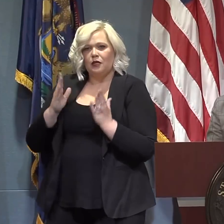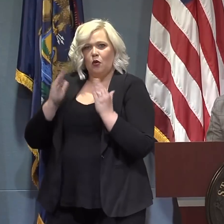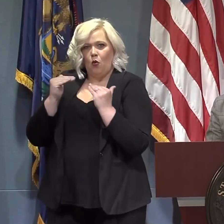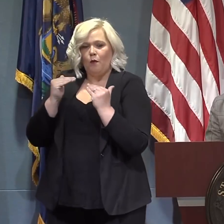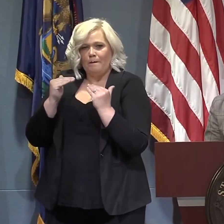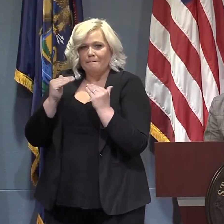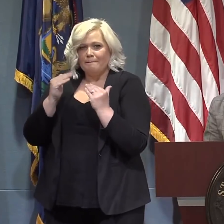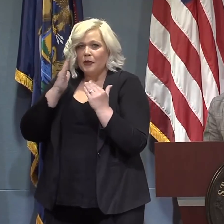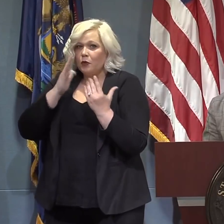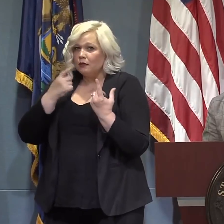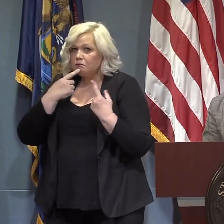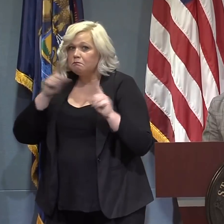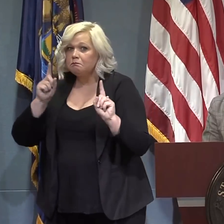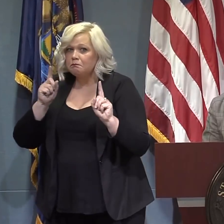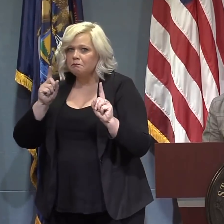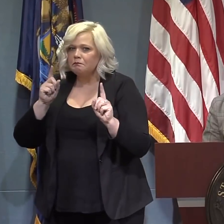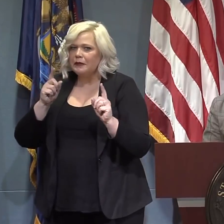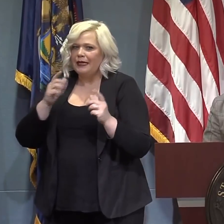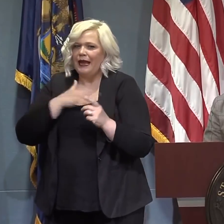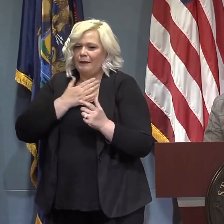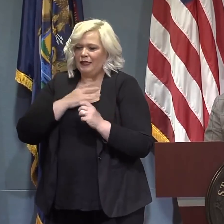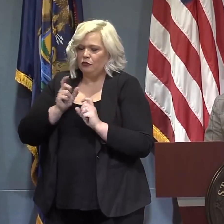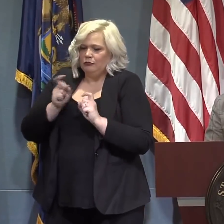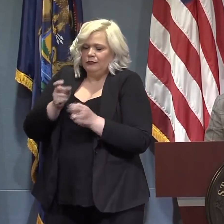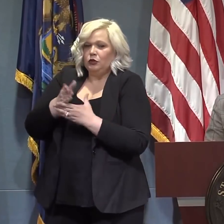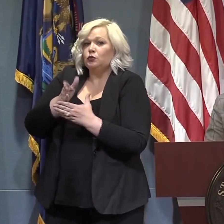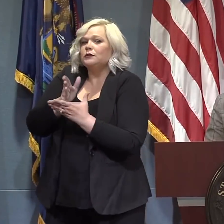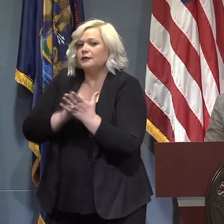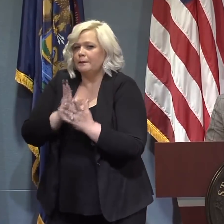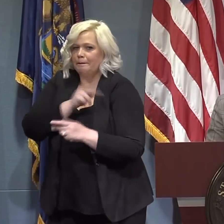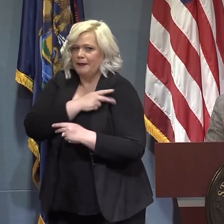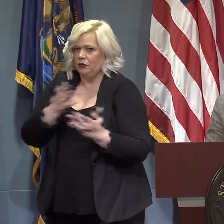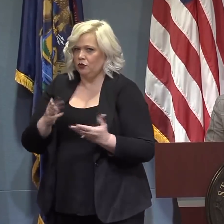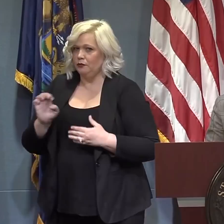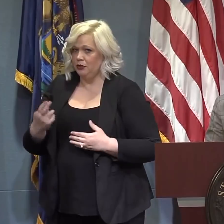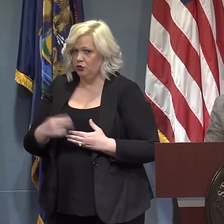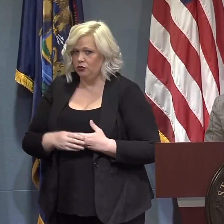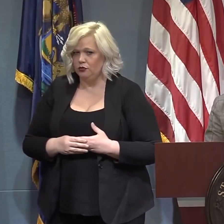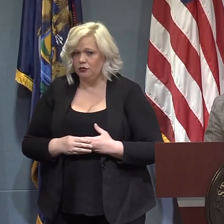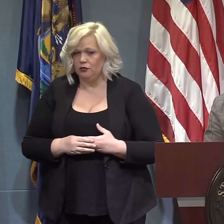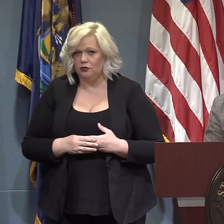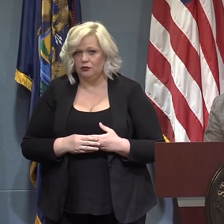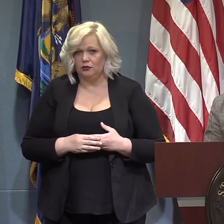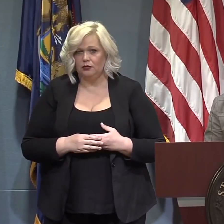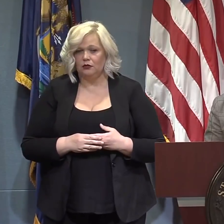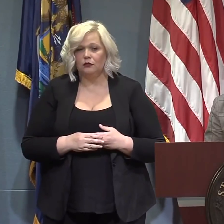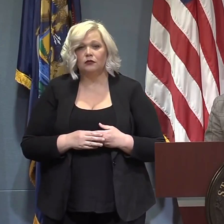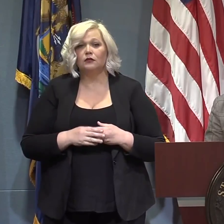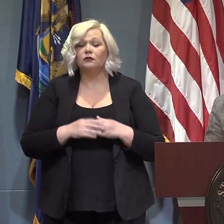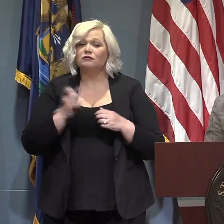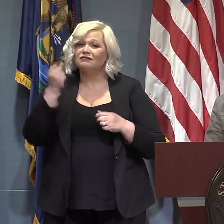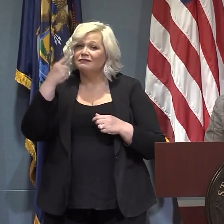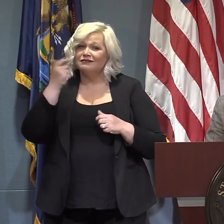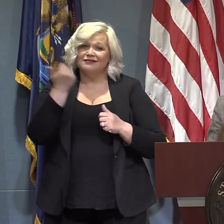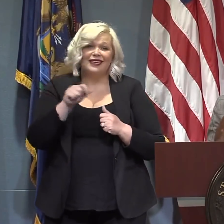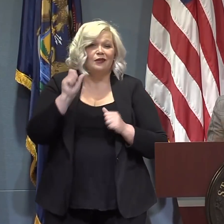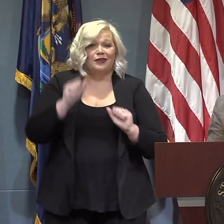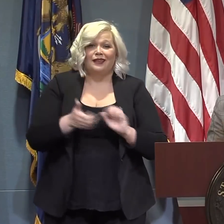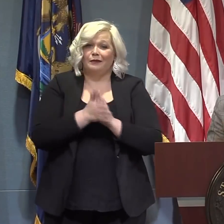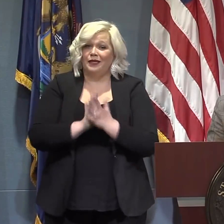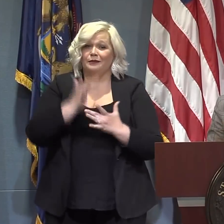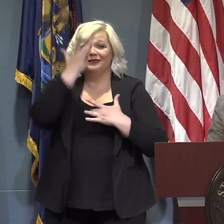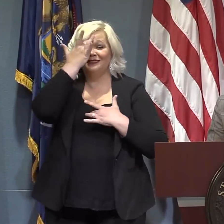make available to some patients here in Michigan. No one is immune to this disease. There's